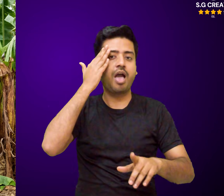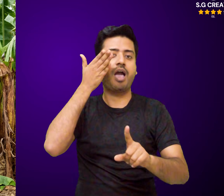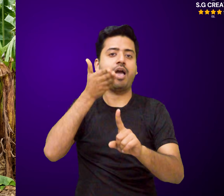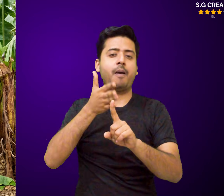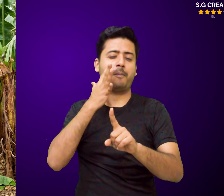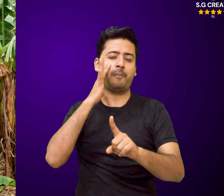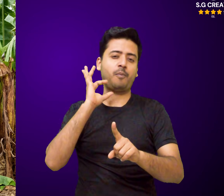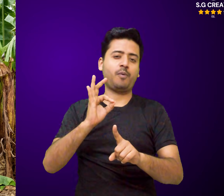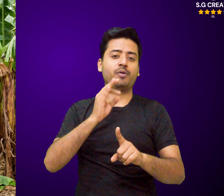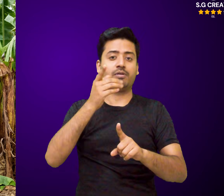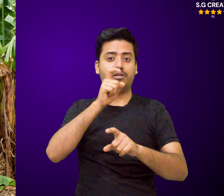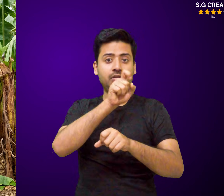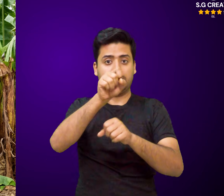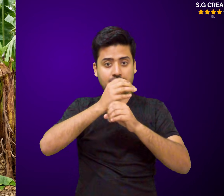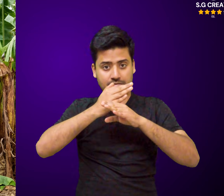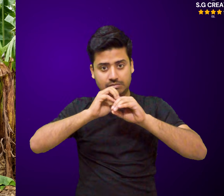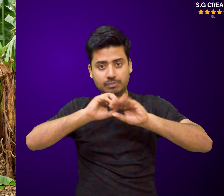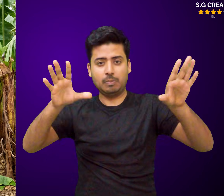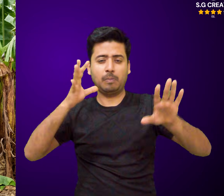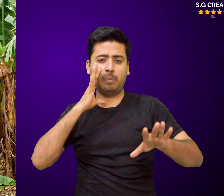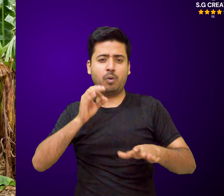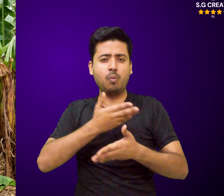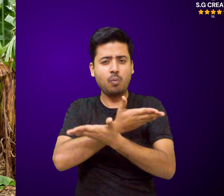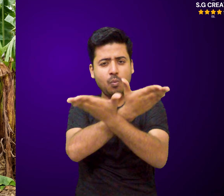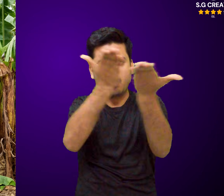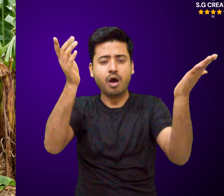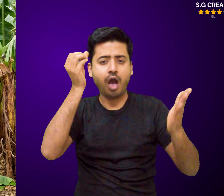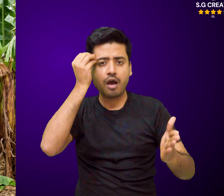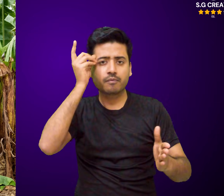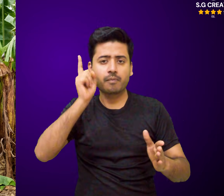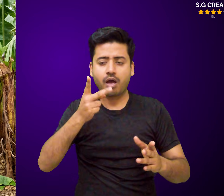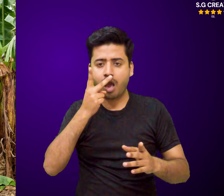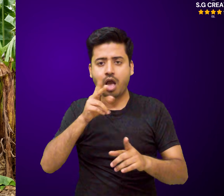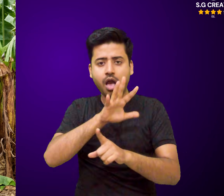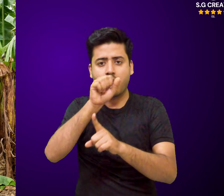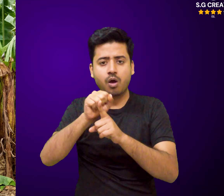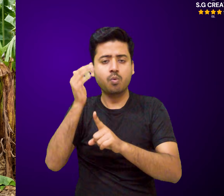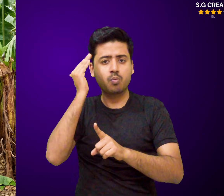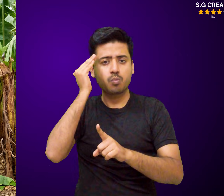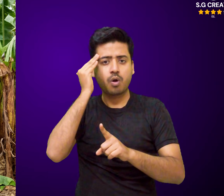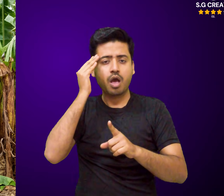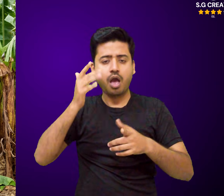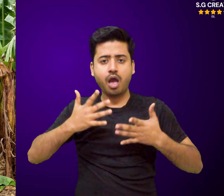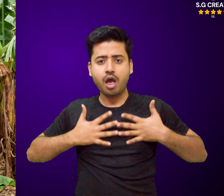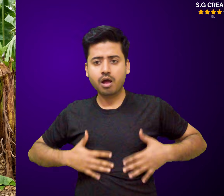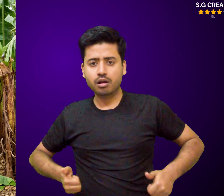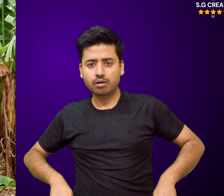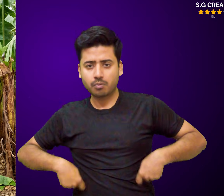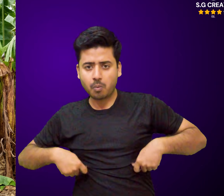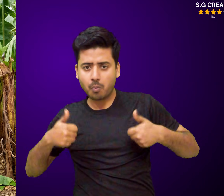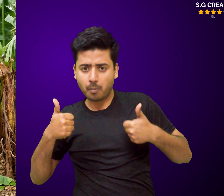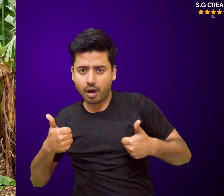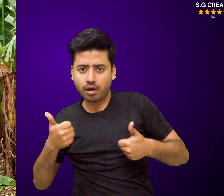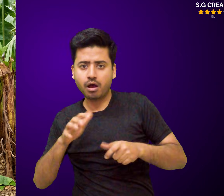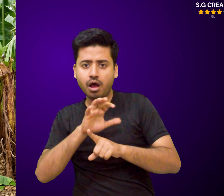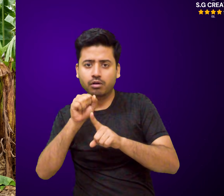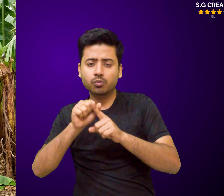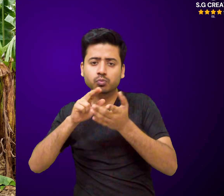is recycled, significantly reducing environmental impact. Impact. The technology helps prevent the burning of agricultural